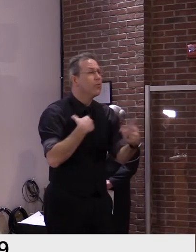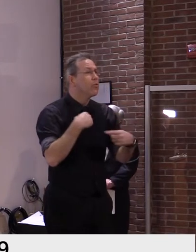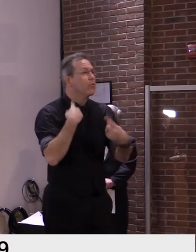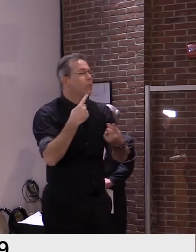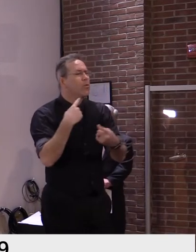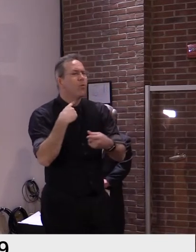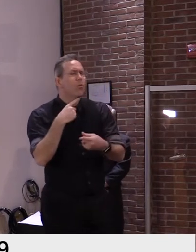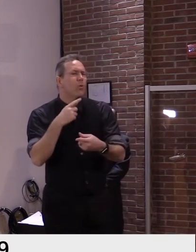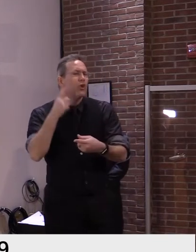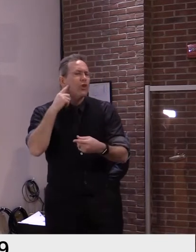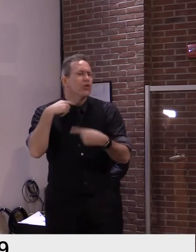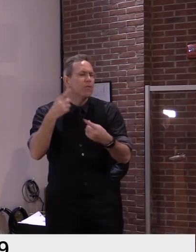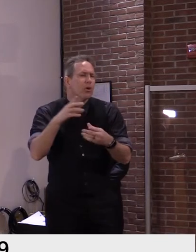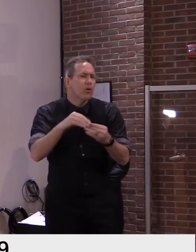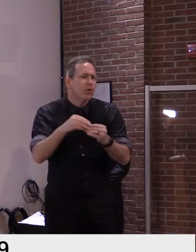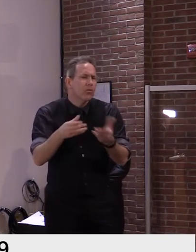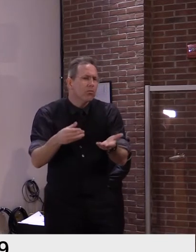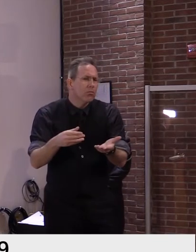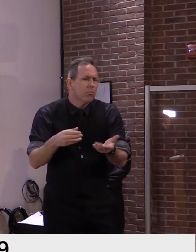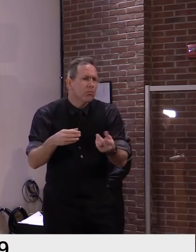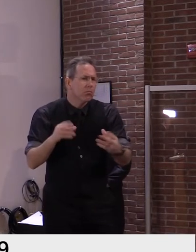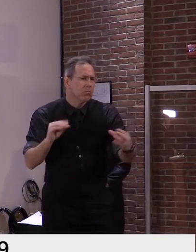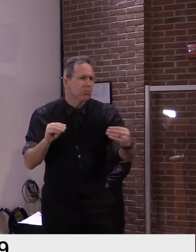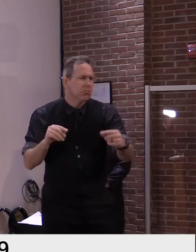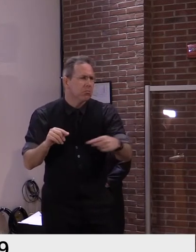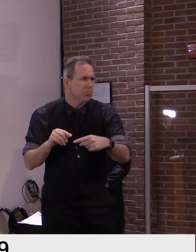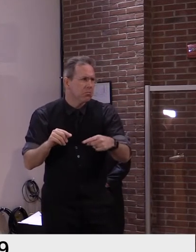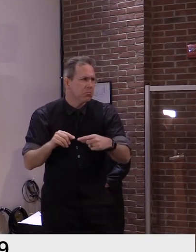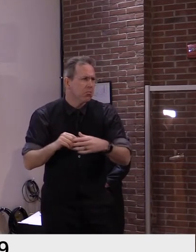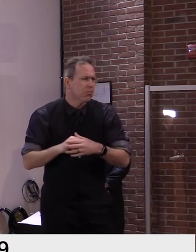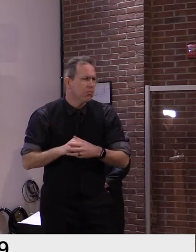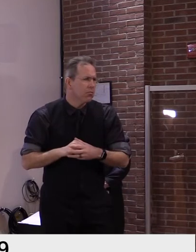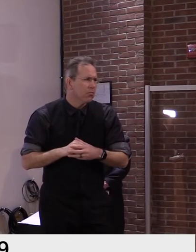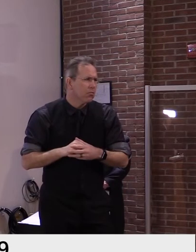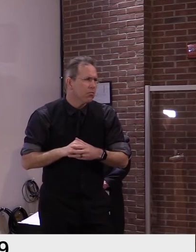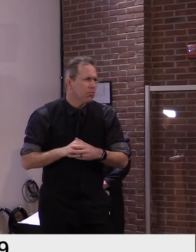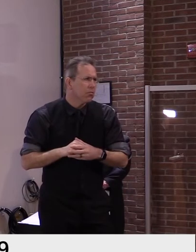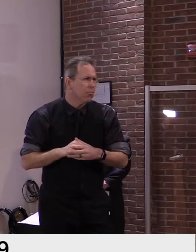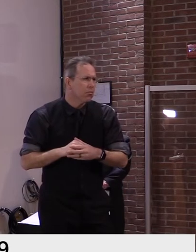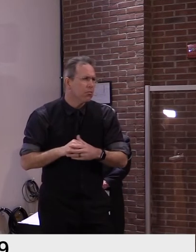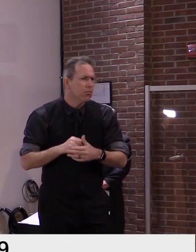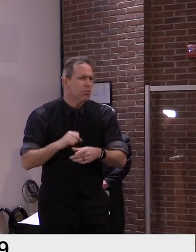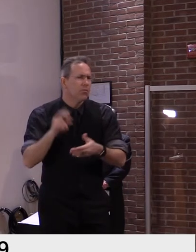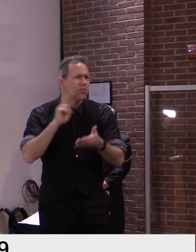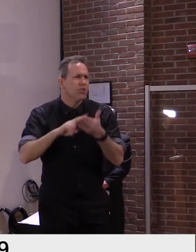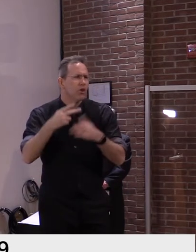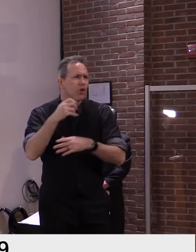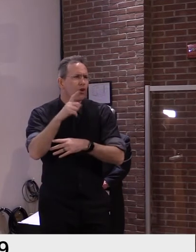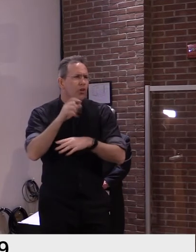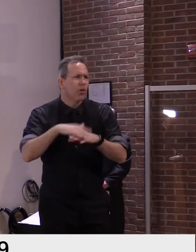I don't know if Lindsay knows anything about this or Julie. Suzanne. Oh, Suzanne. But